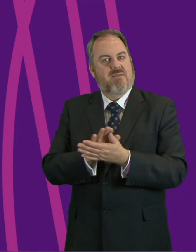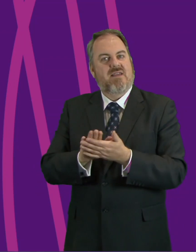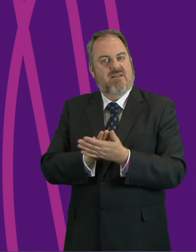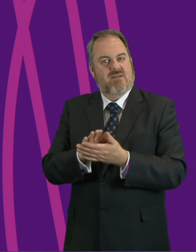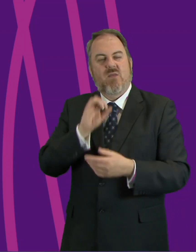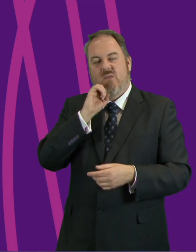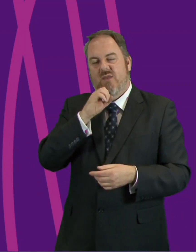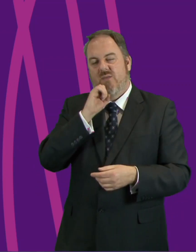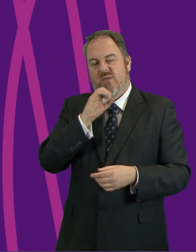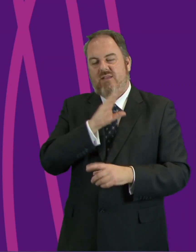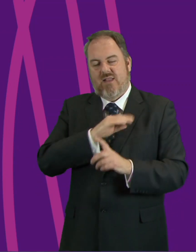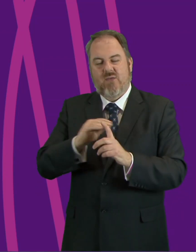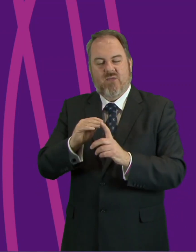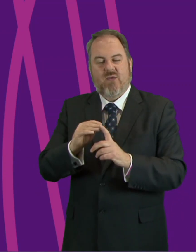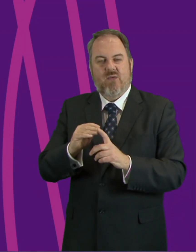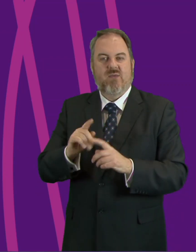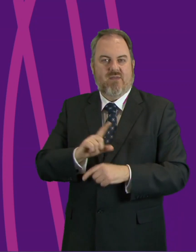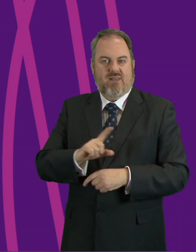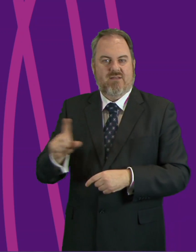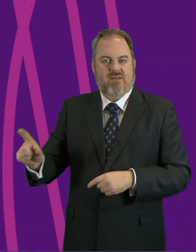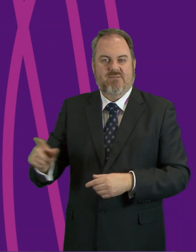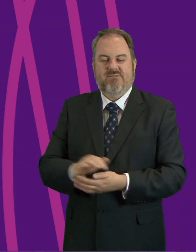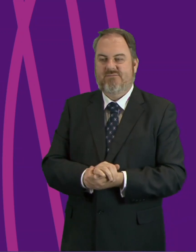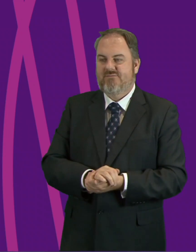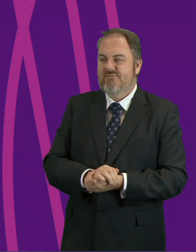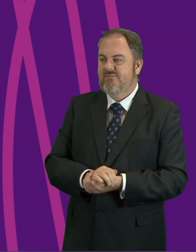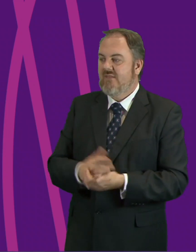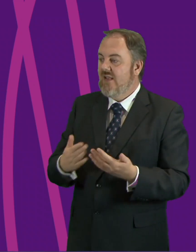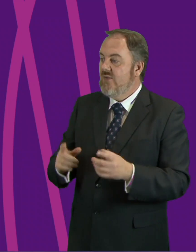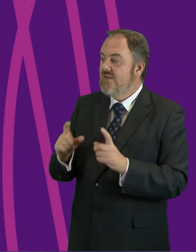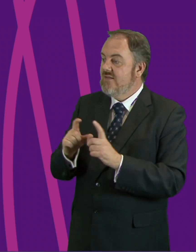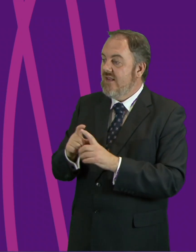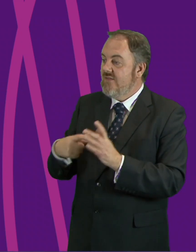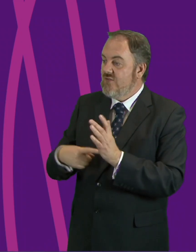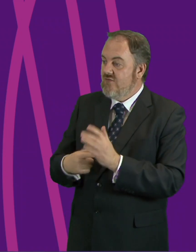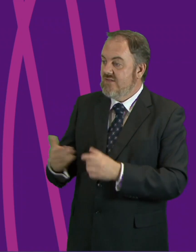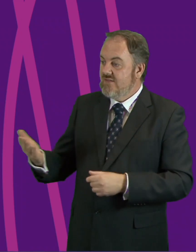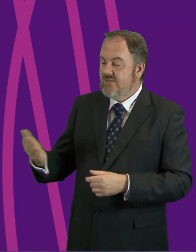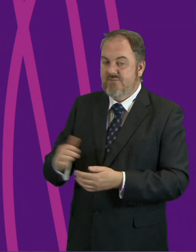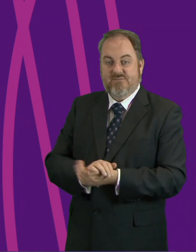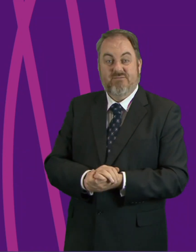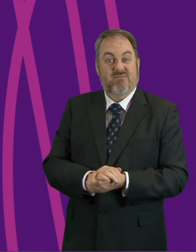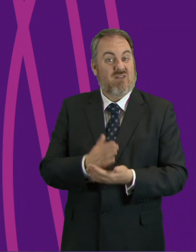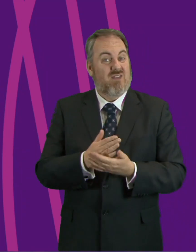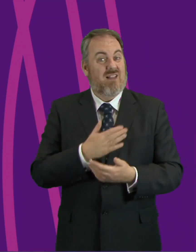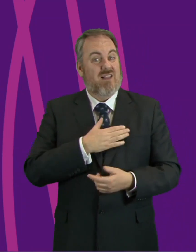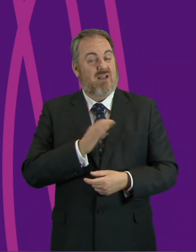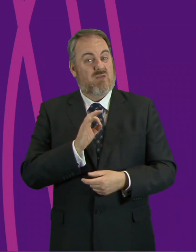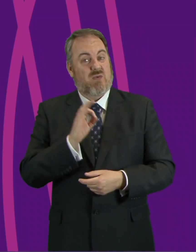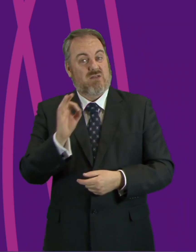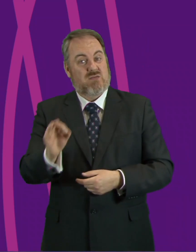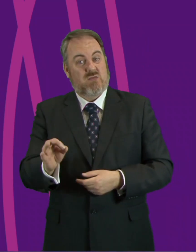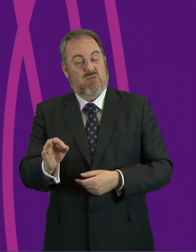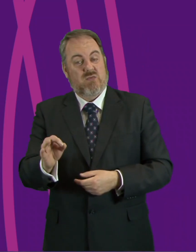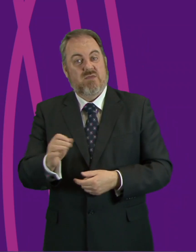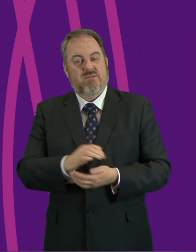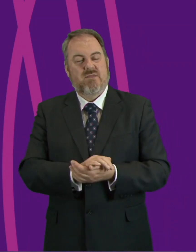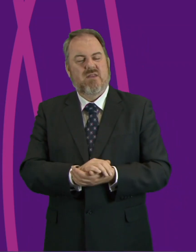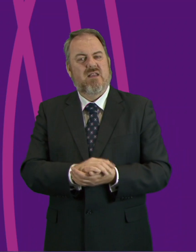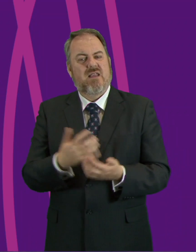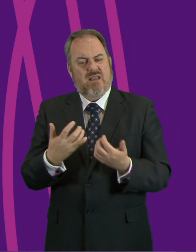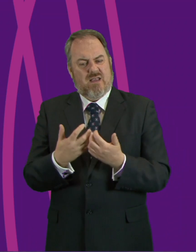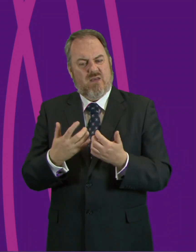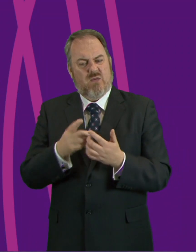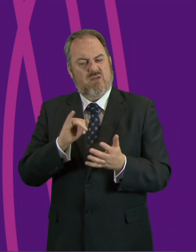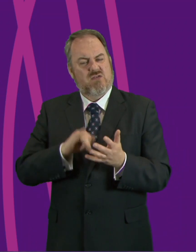will advise Parliament in the normal way. And David Torrance. Thank you, Presiding Officer. To ask the First Minister to outline what support the Scottish Government